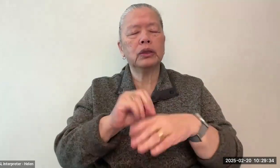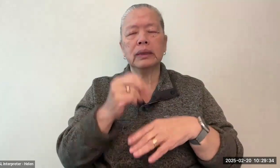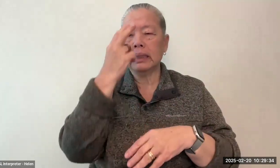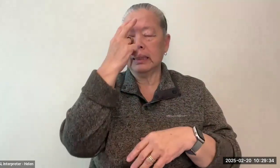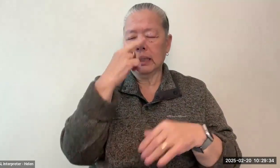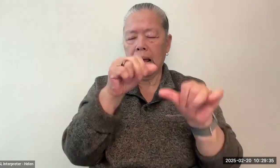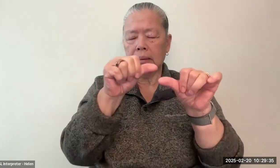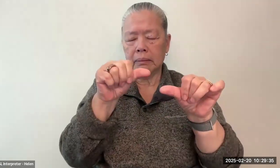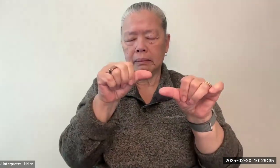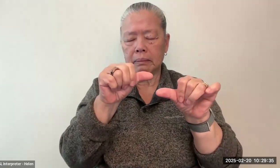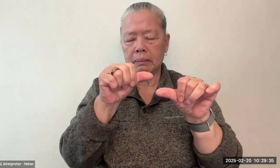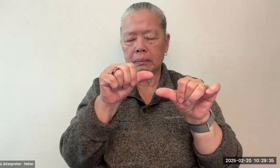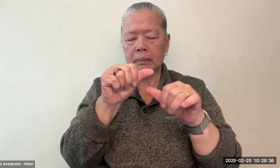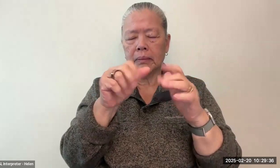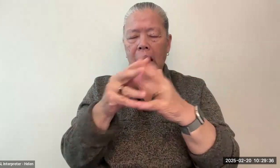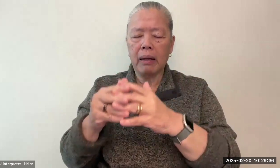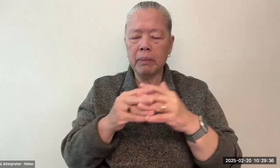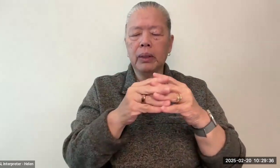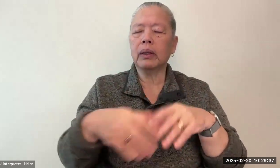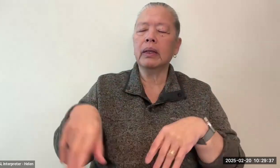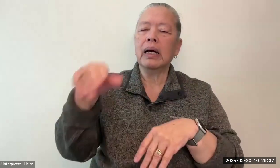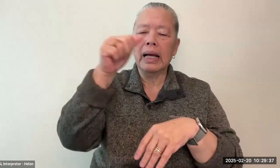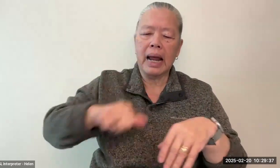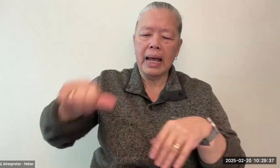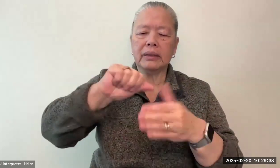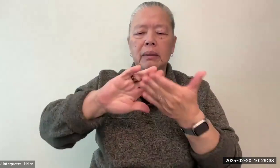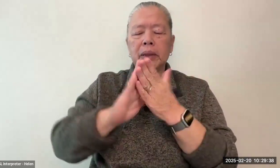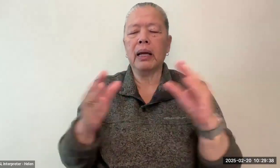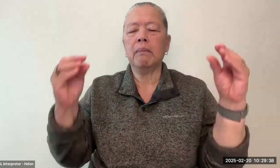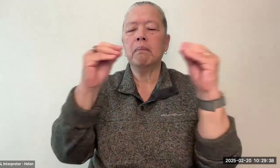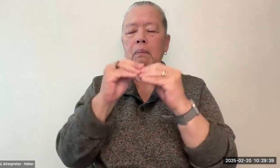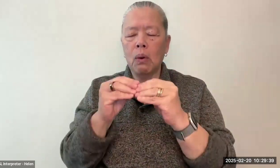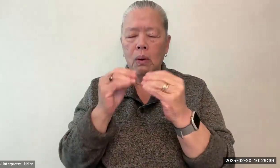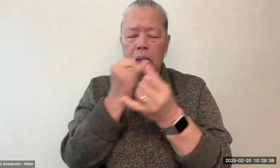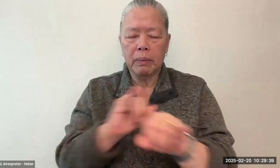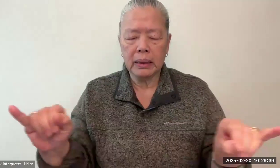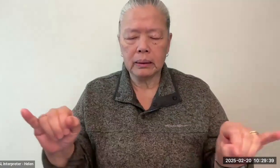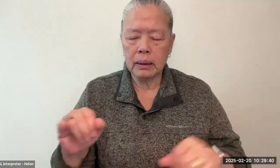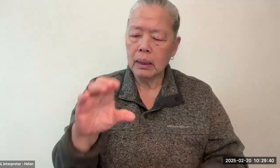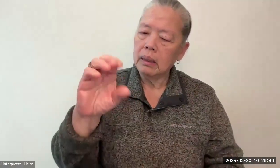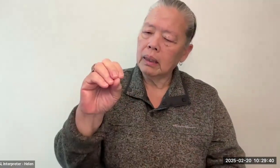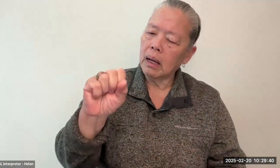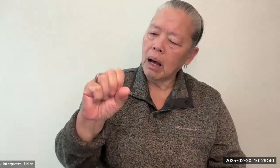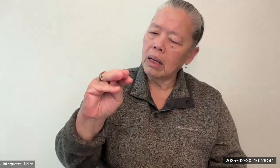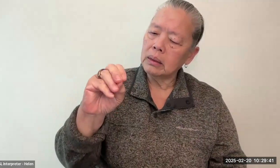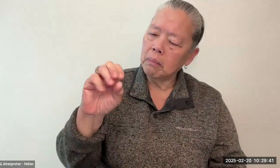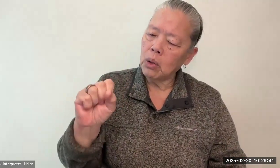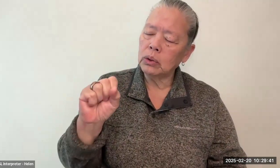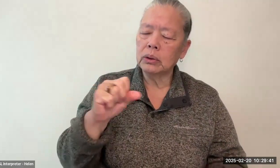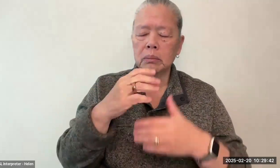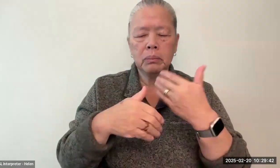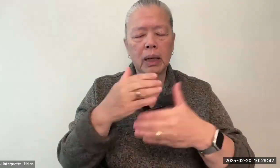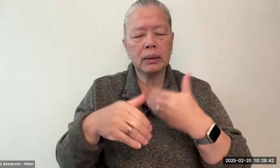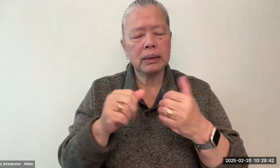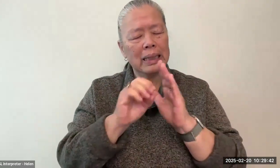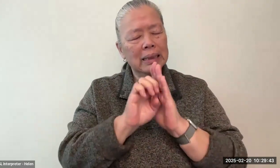becoming autonomous. I want to talk a little bit more about the Cosmos process as an example of how the church approached